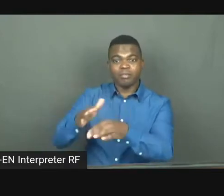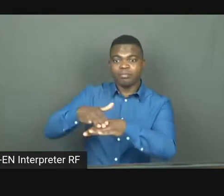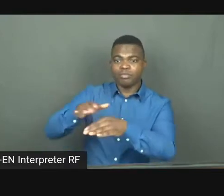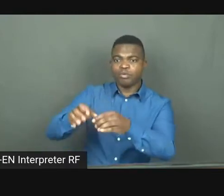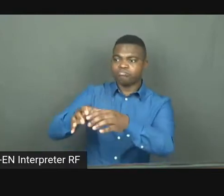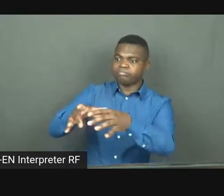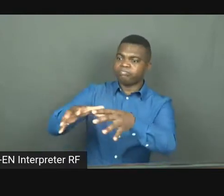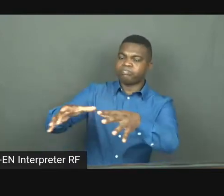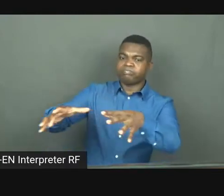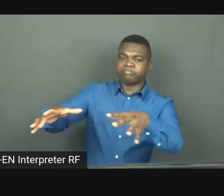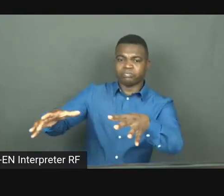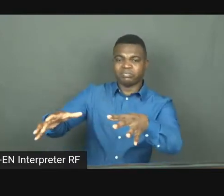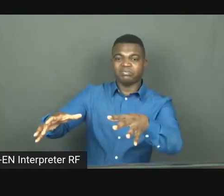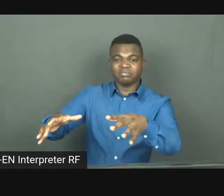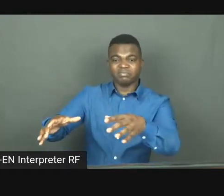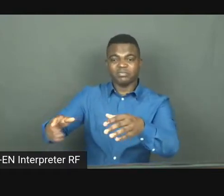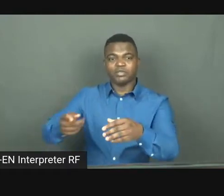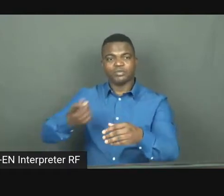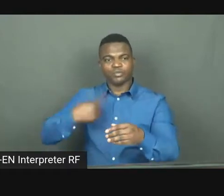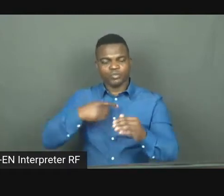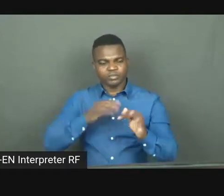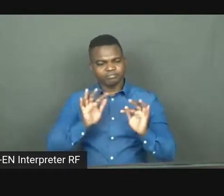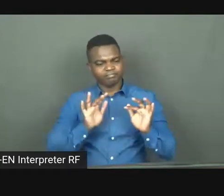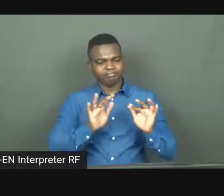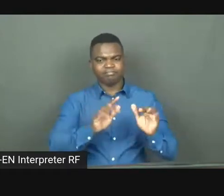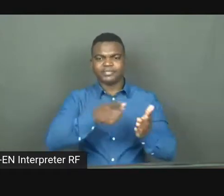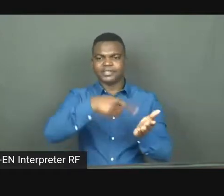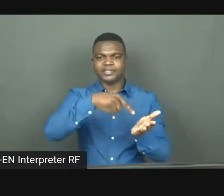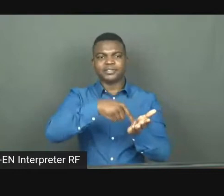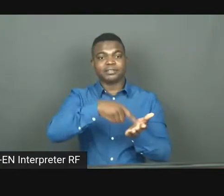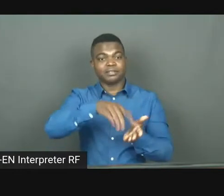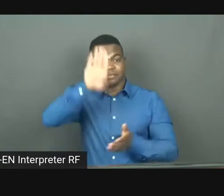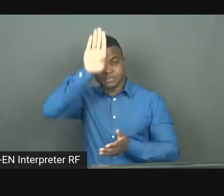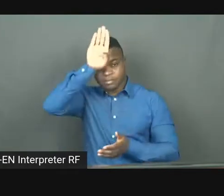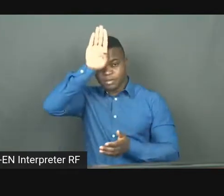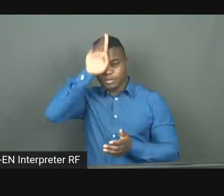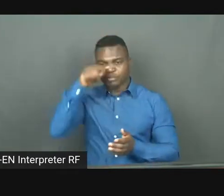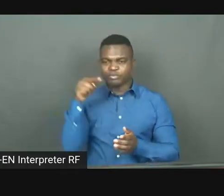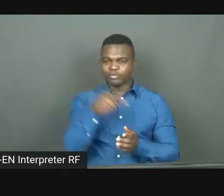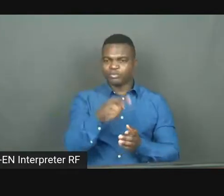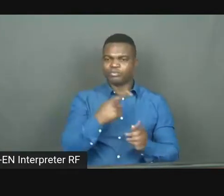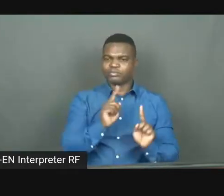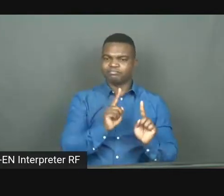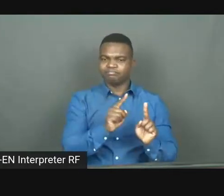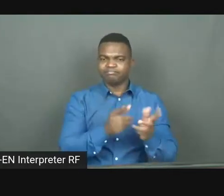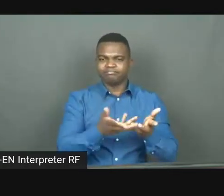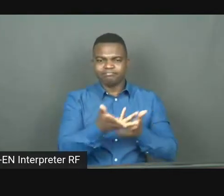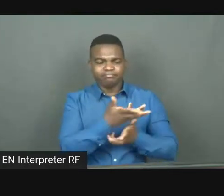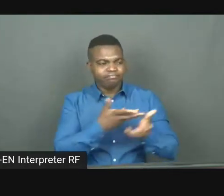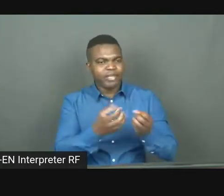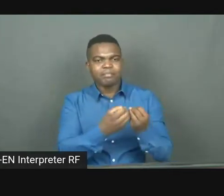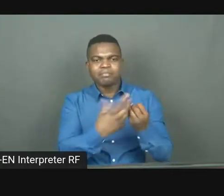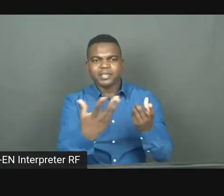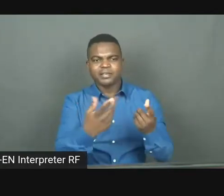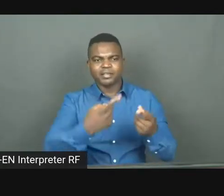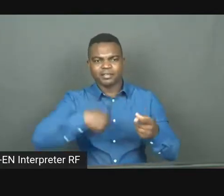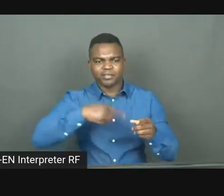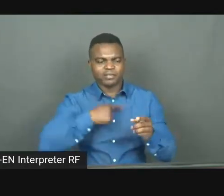that tried to come with action points in three areas: how to increase resources for humanitarian work and development